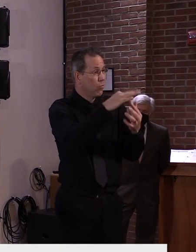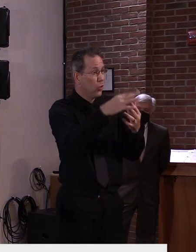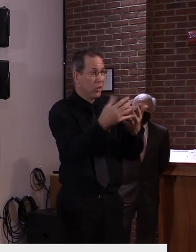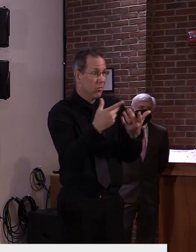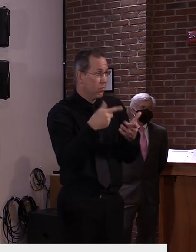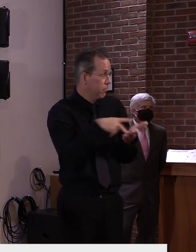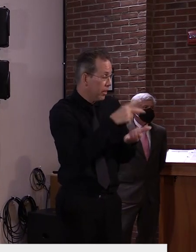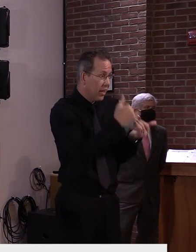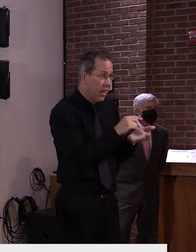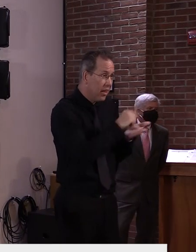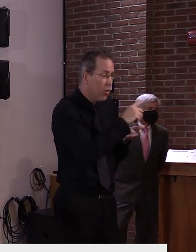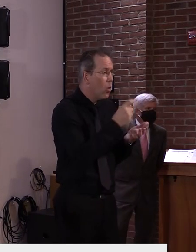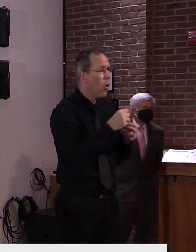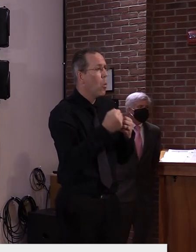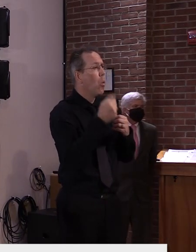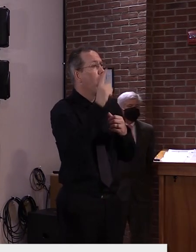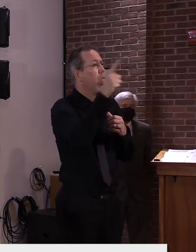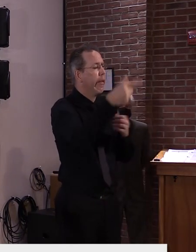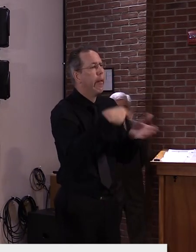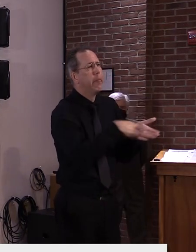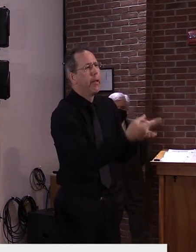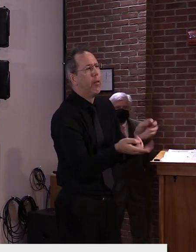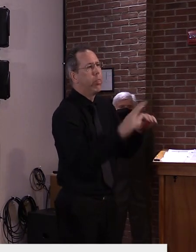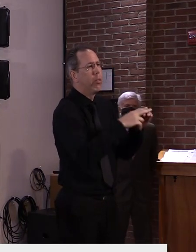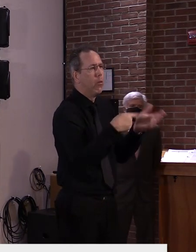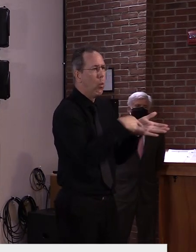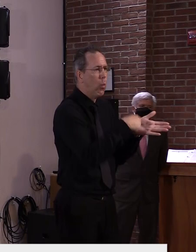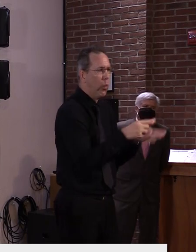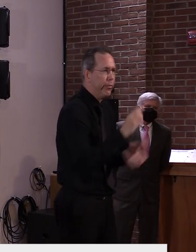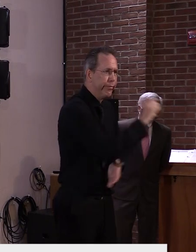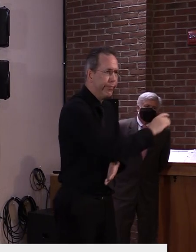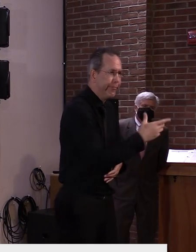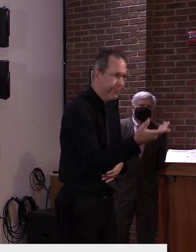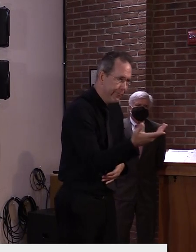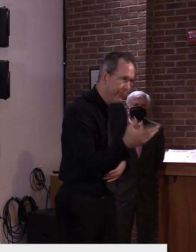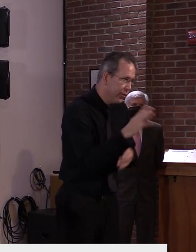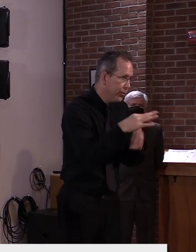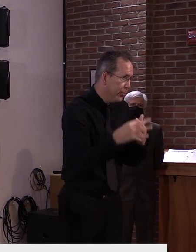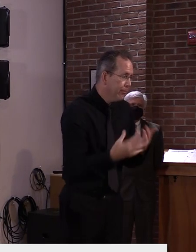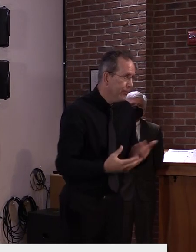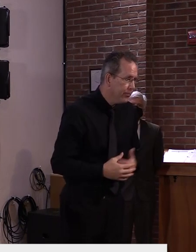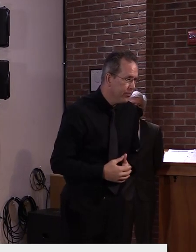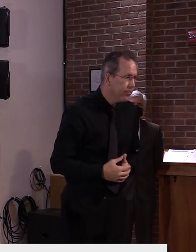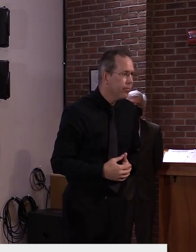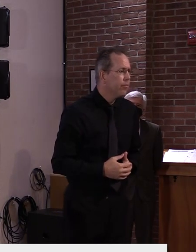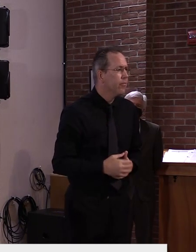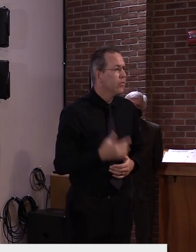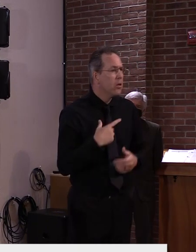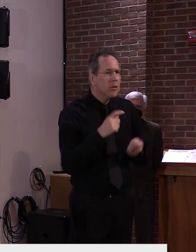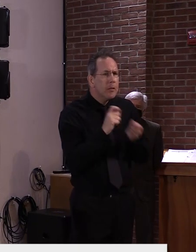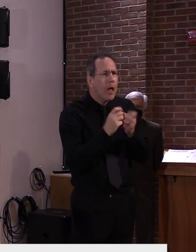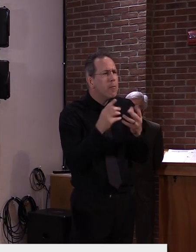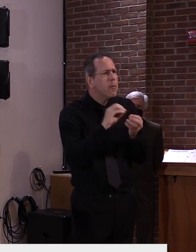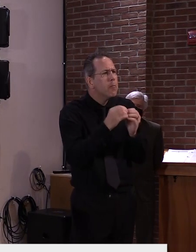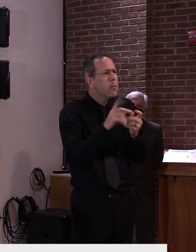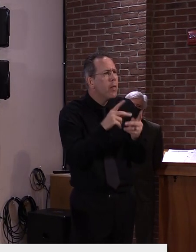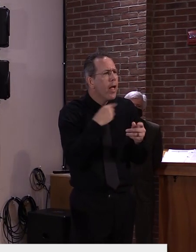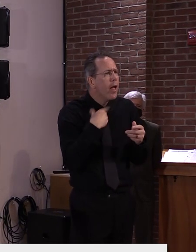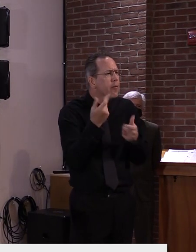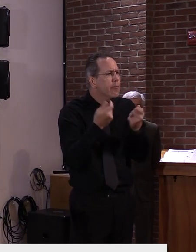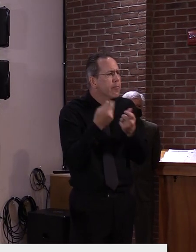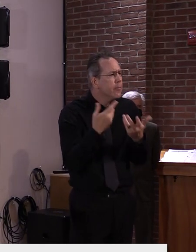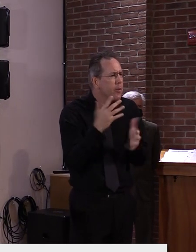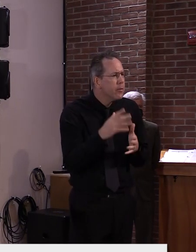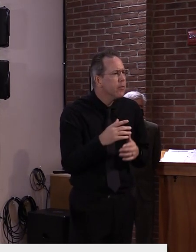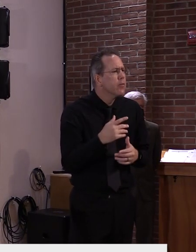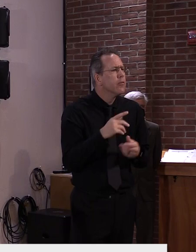when they file their taxes next year. So I can get that number, but I don't have it off the top of my head about how many have